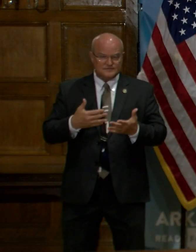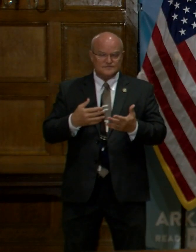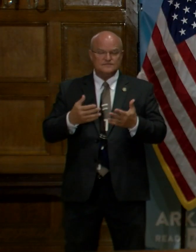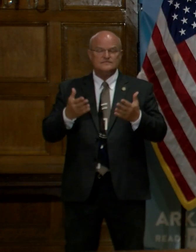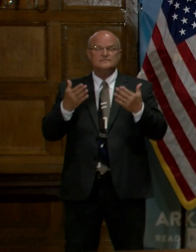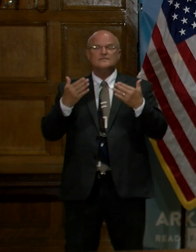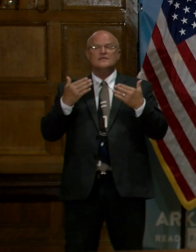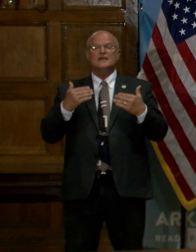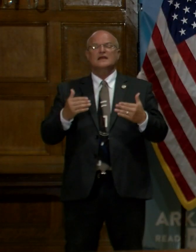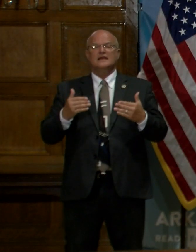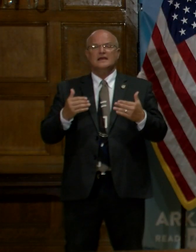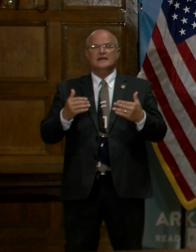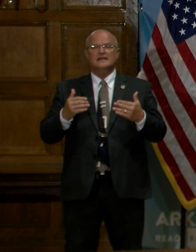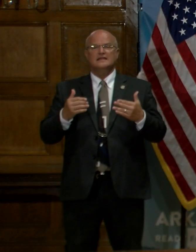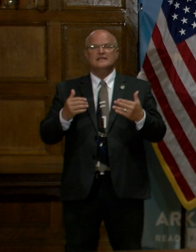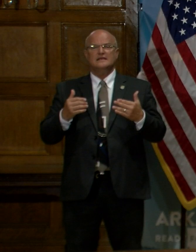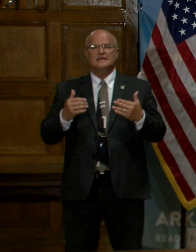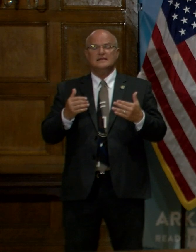And then,